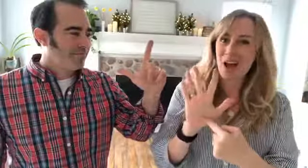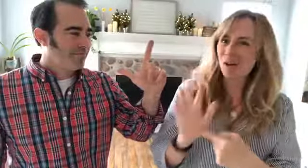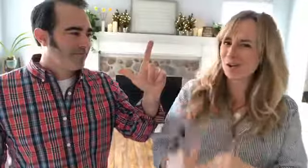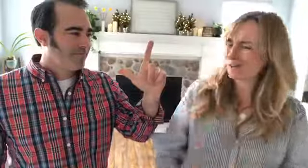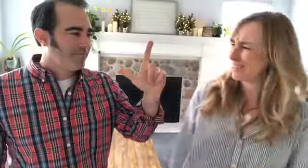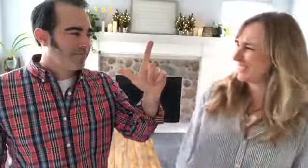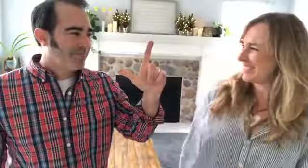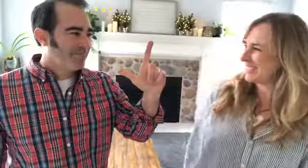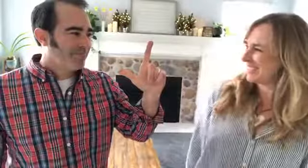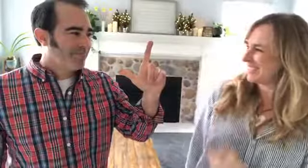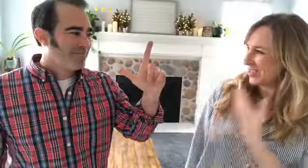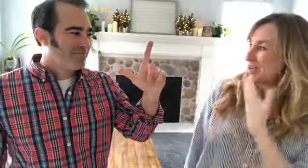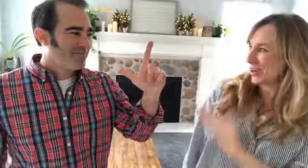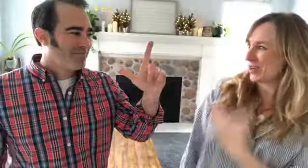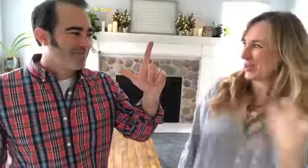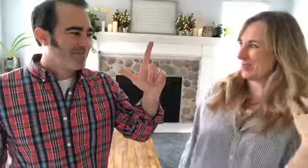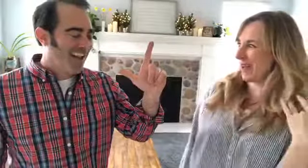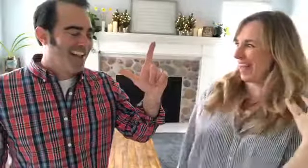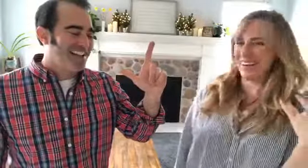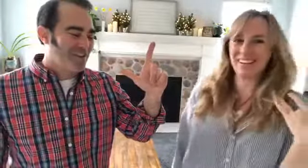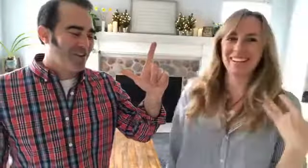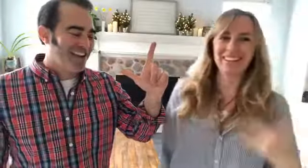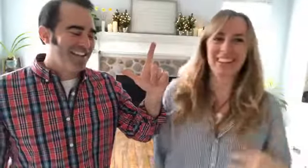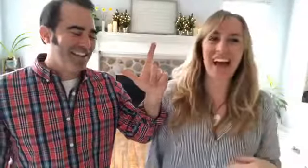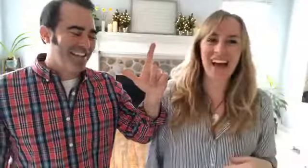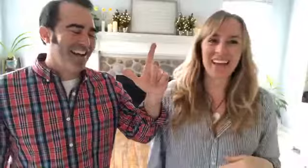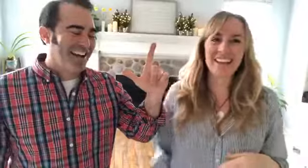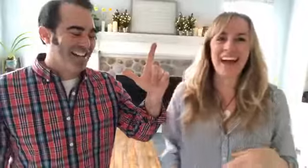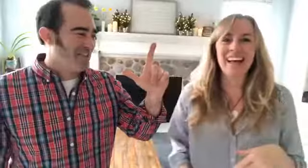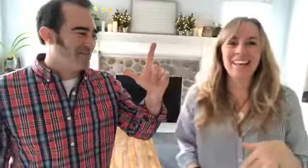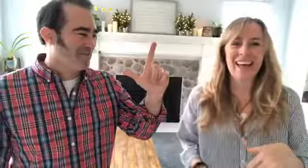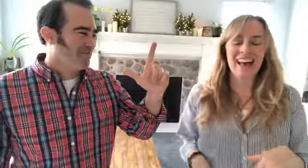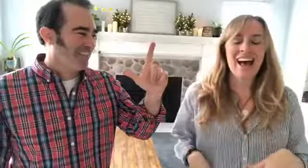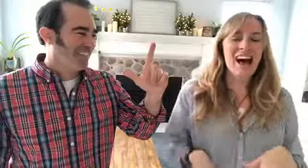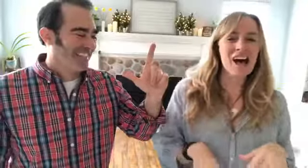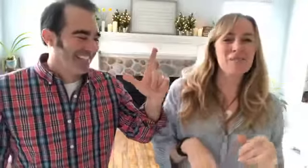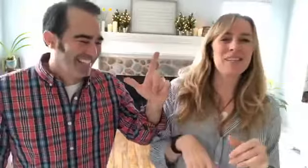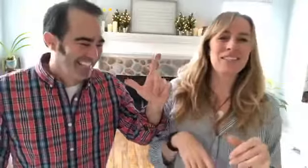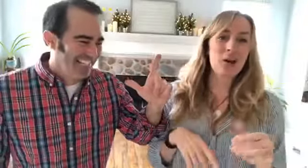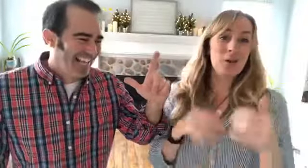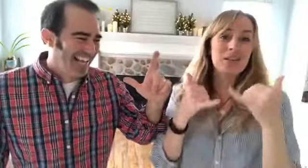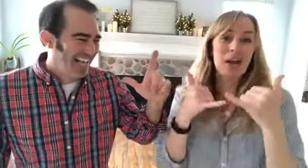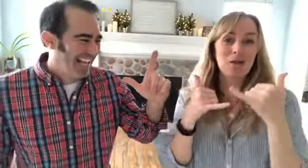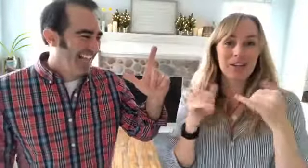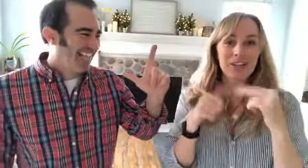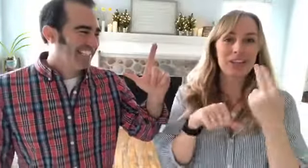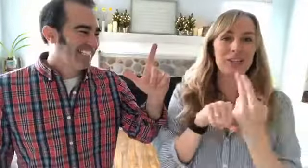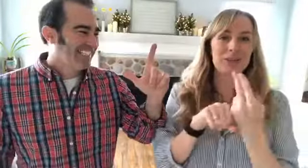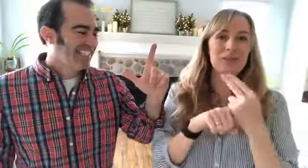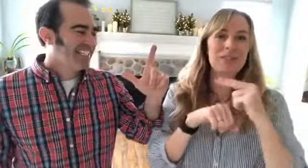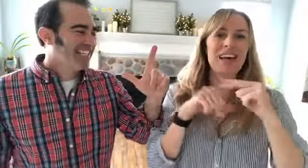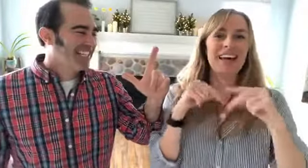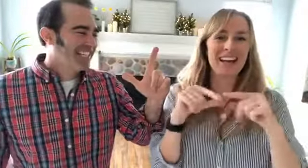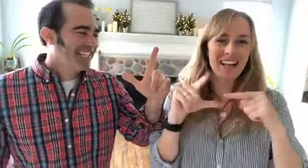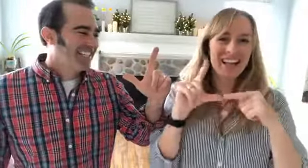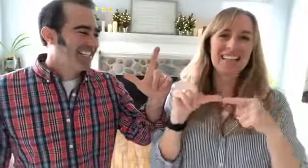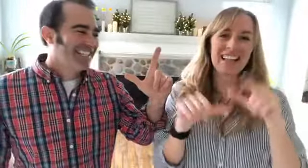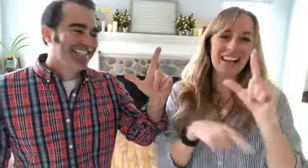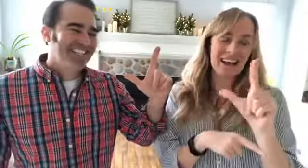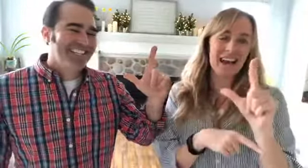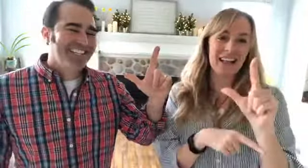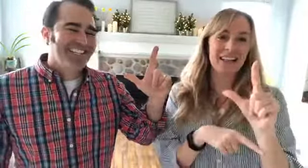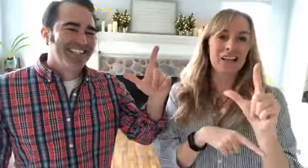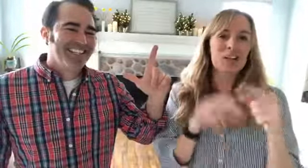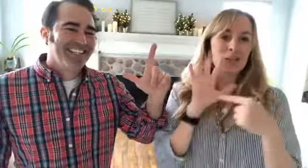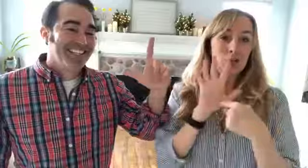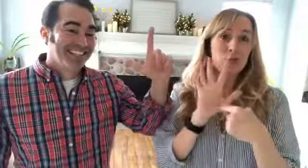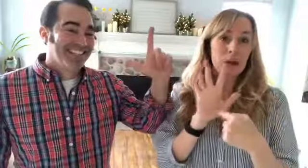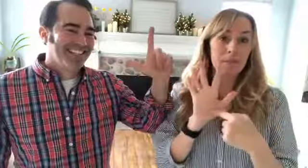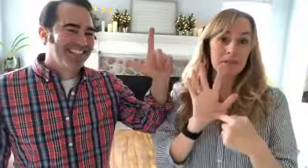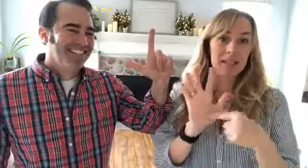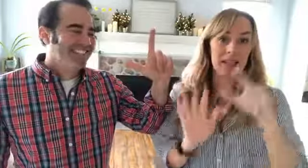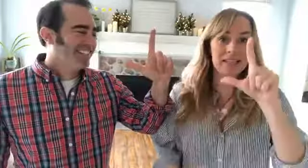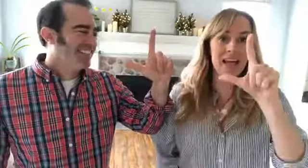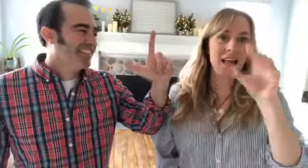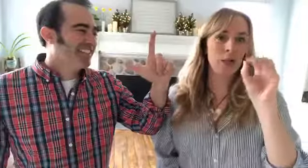L